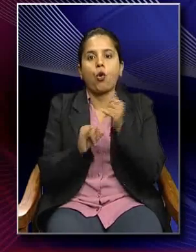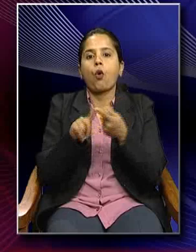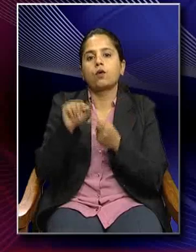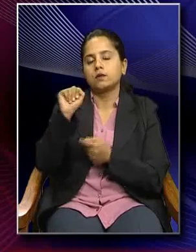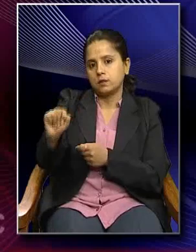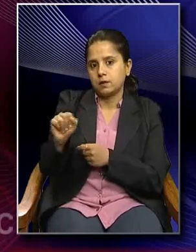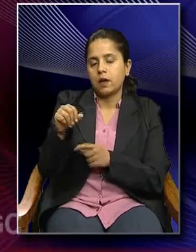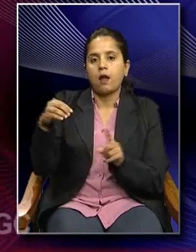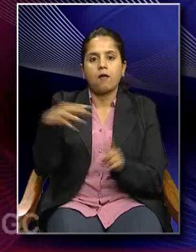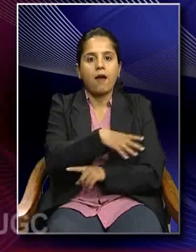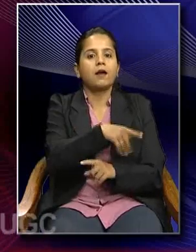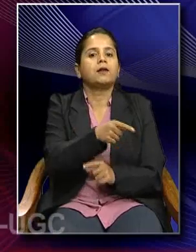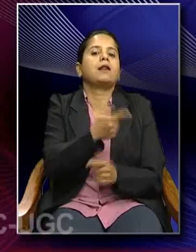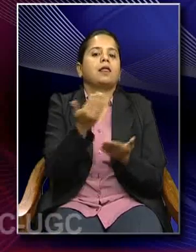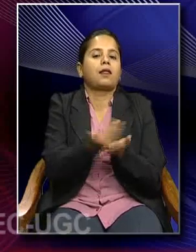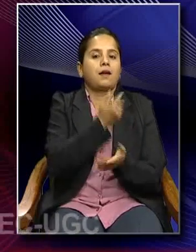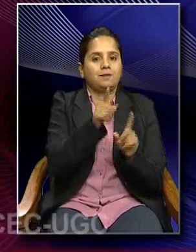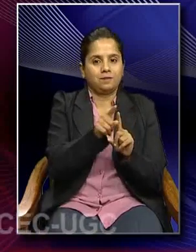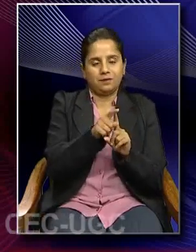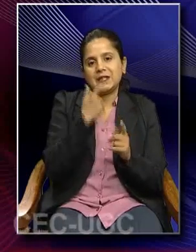the effect, which is the curd.